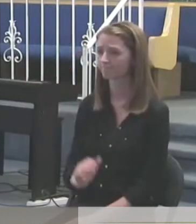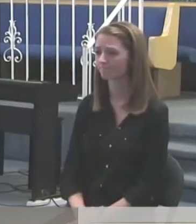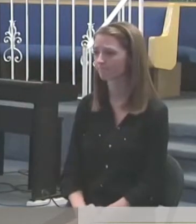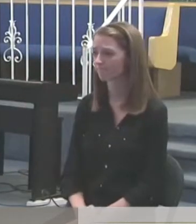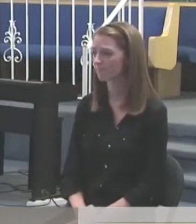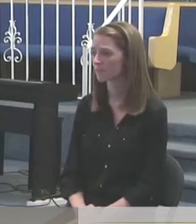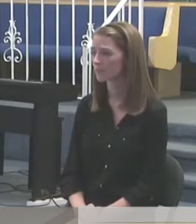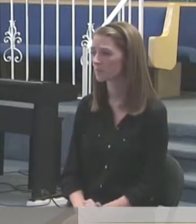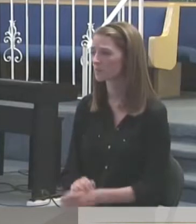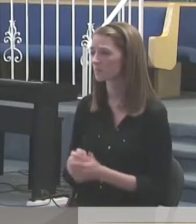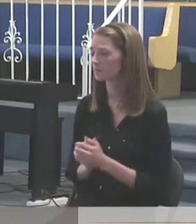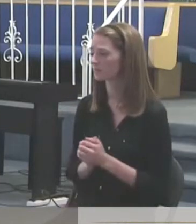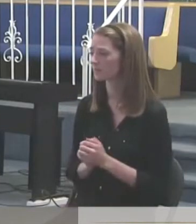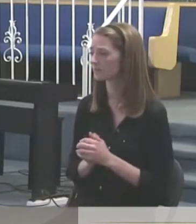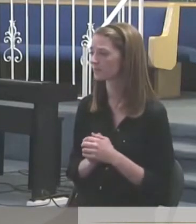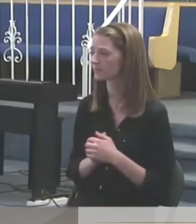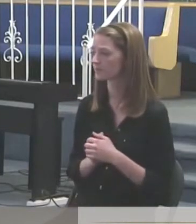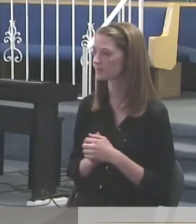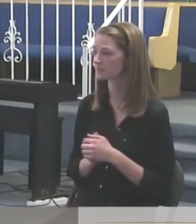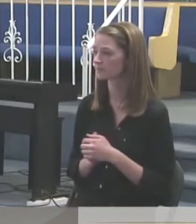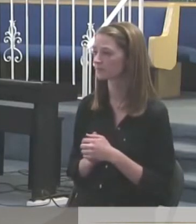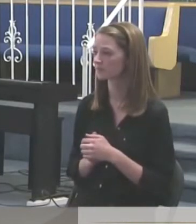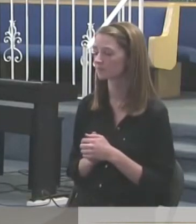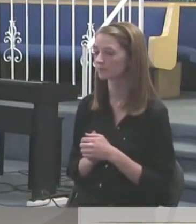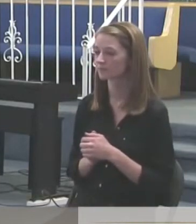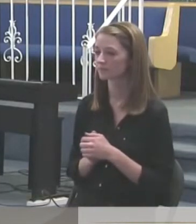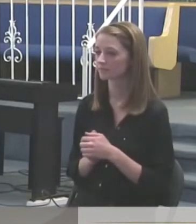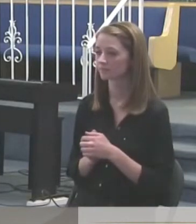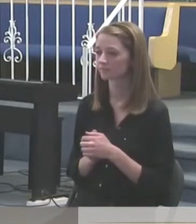Matter of fact, there are times when